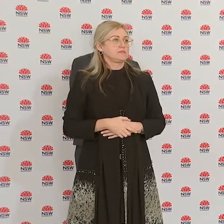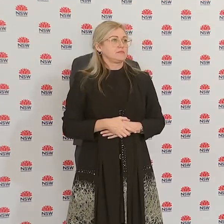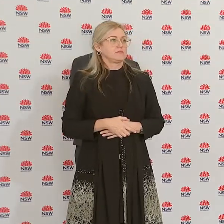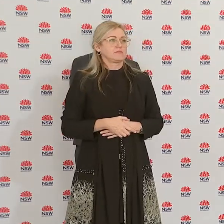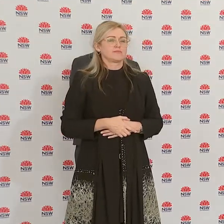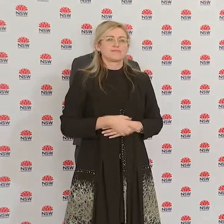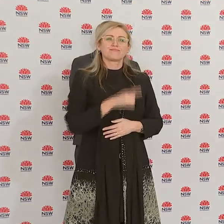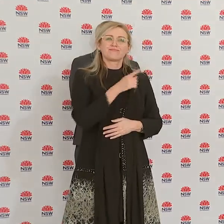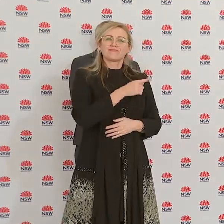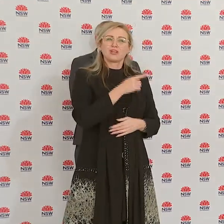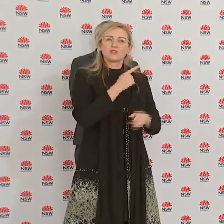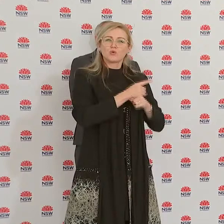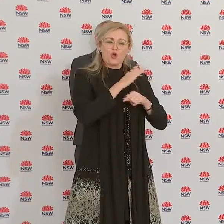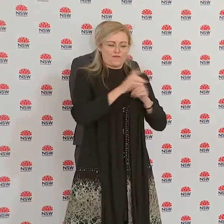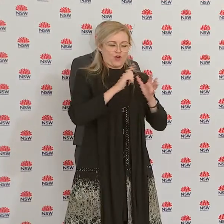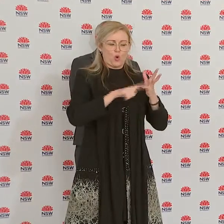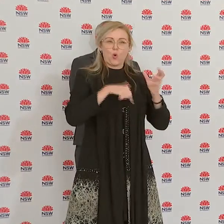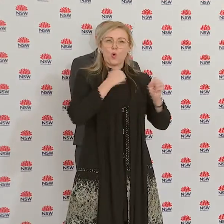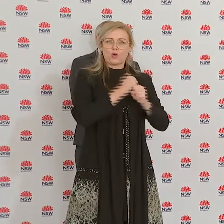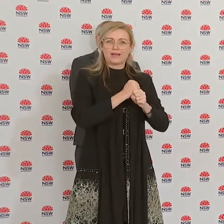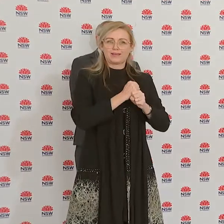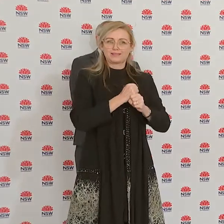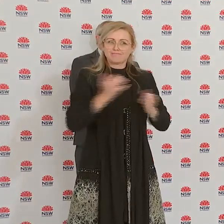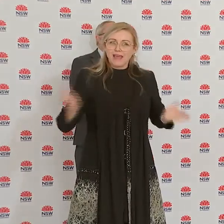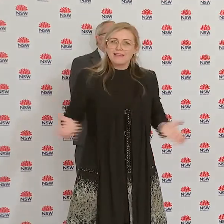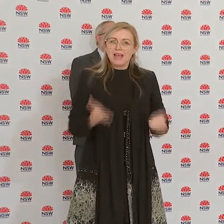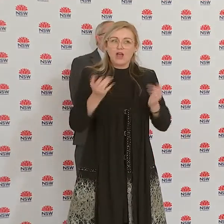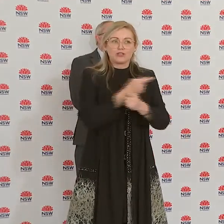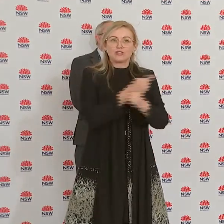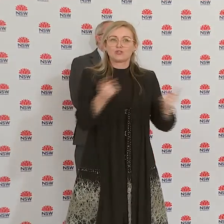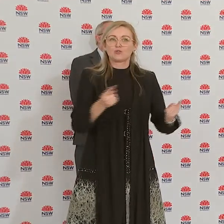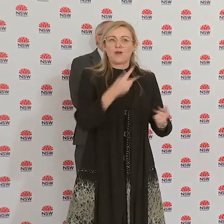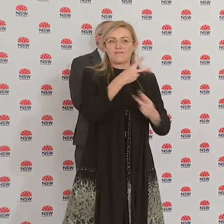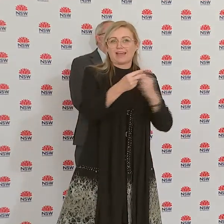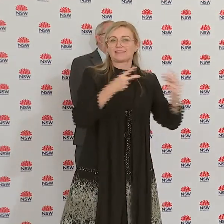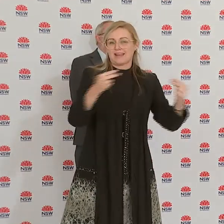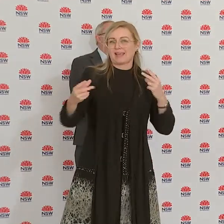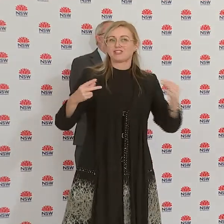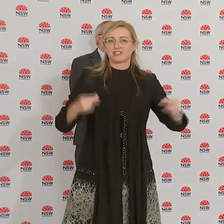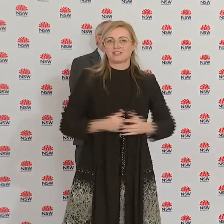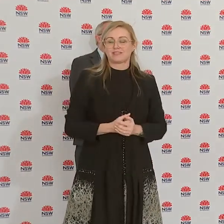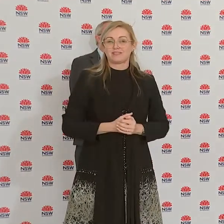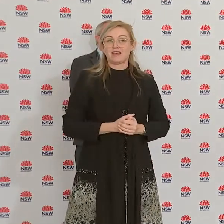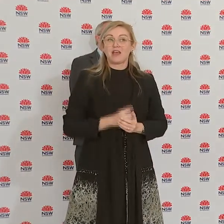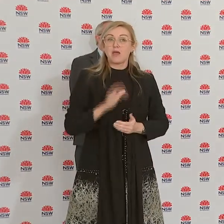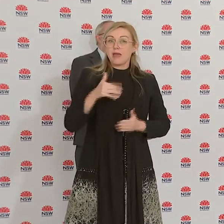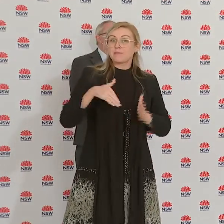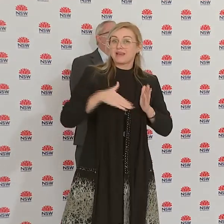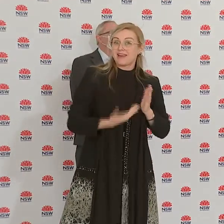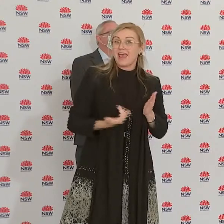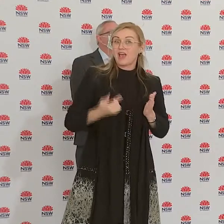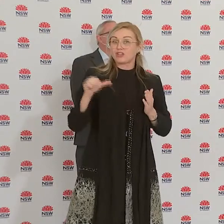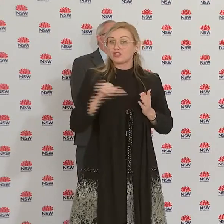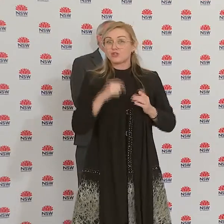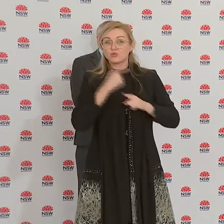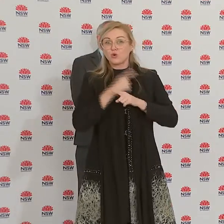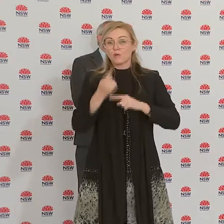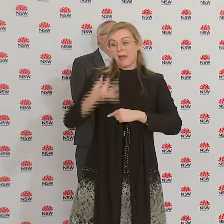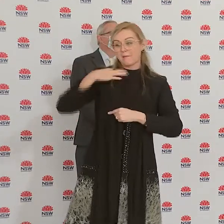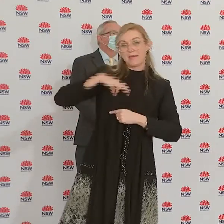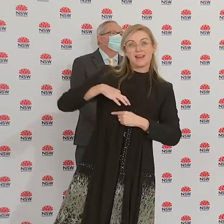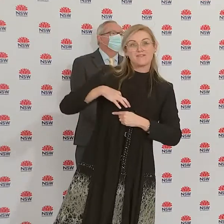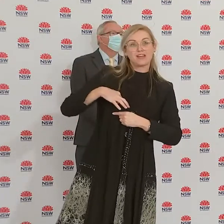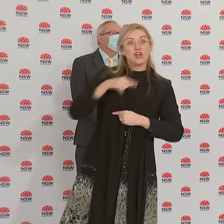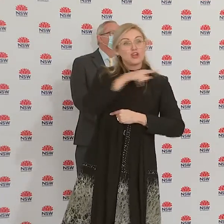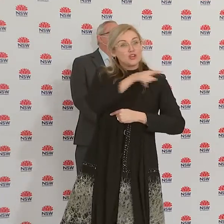to push for vaccine. This is the month to get people vaccinated. Isn't this the time to put this stuff on the table? These are the perks, these are the benefits you will get